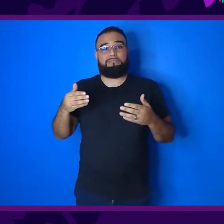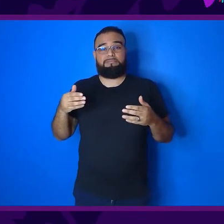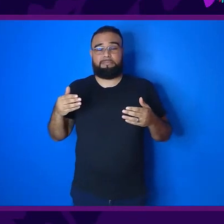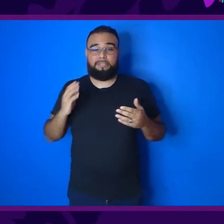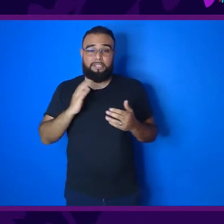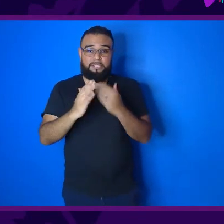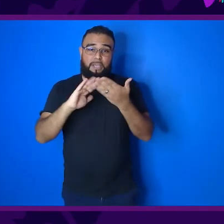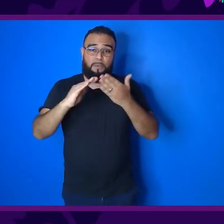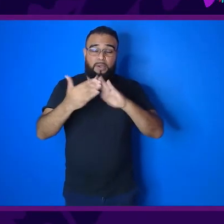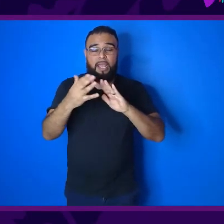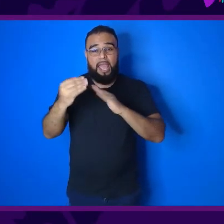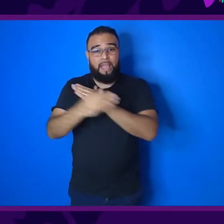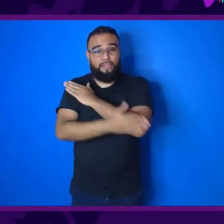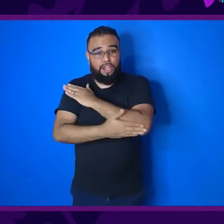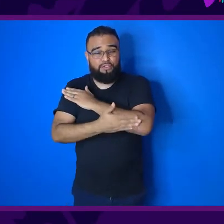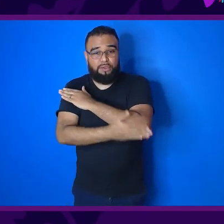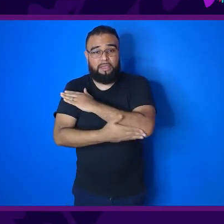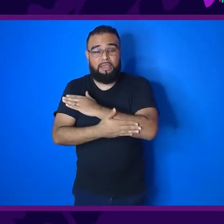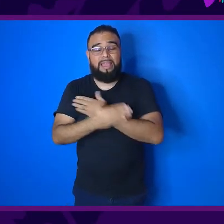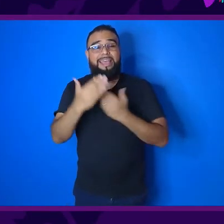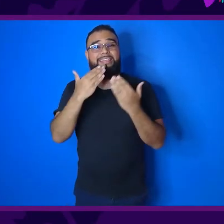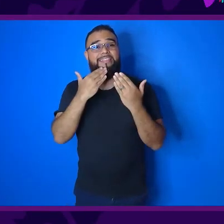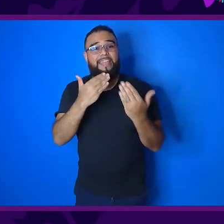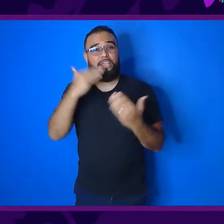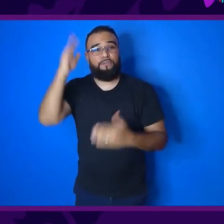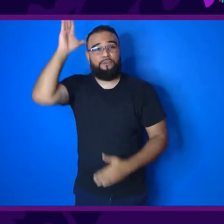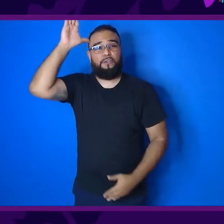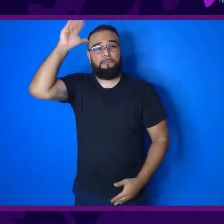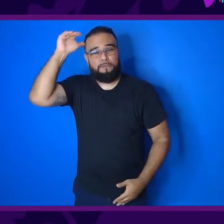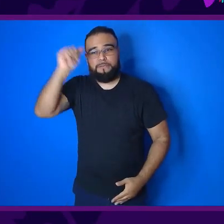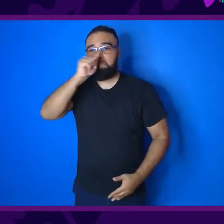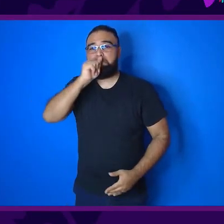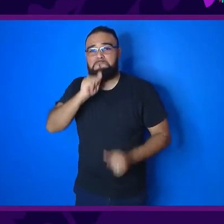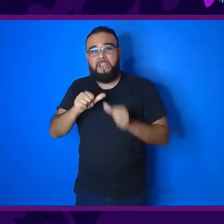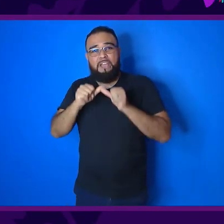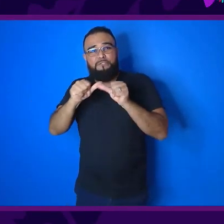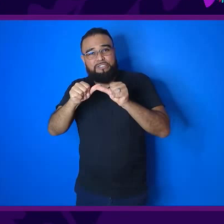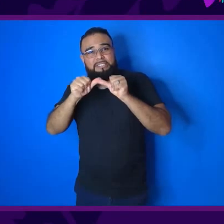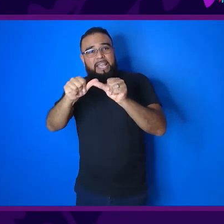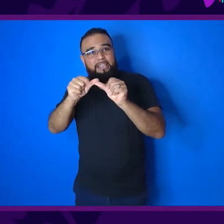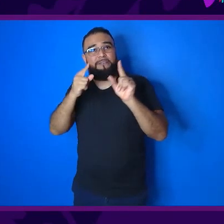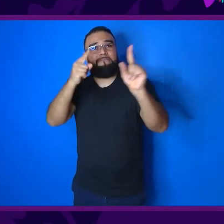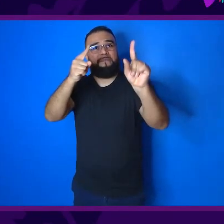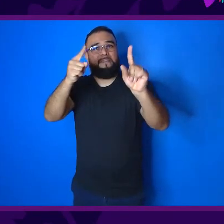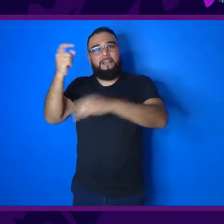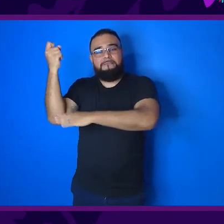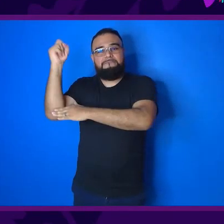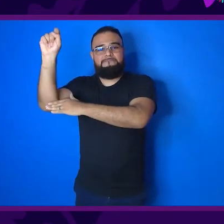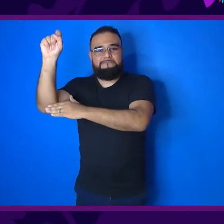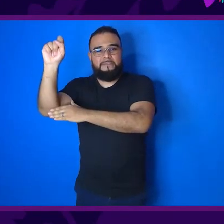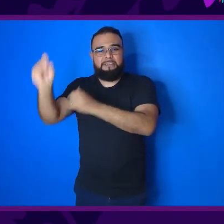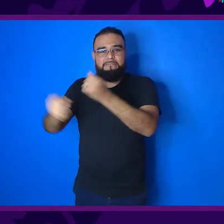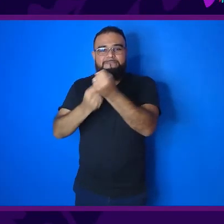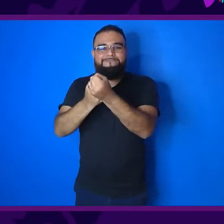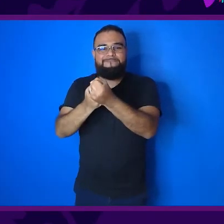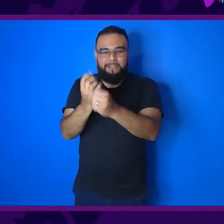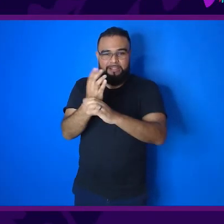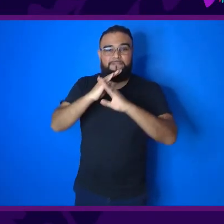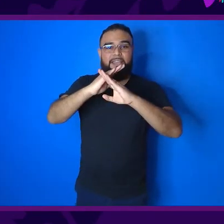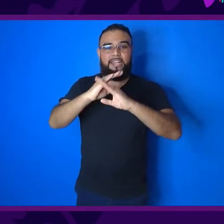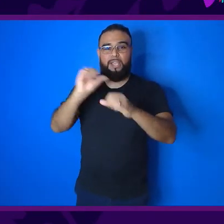your persistence, and for staying the course on defending workers, women, civil